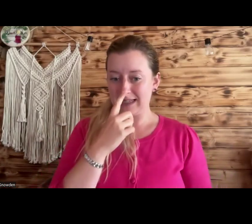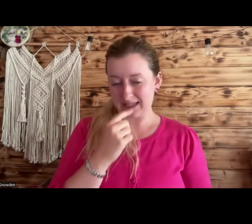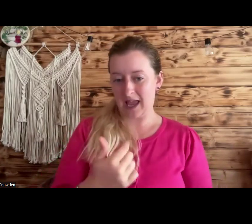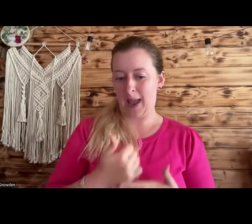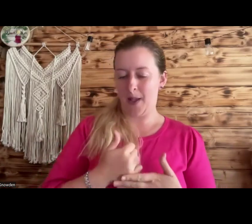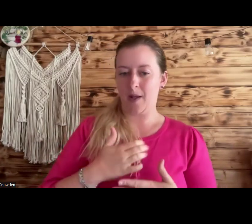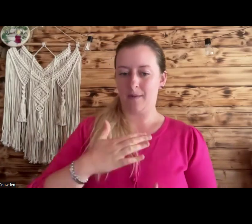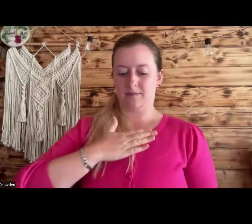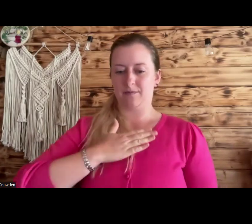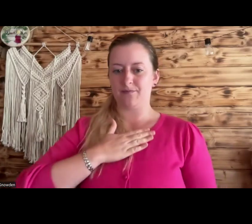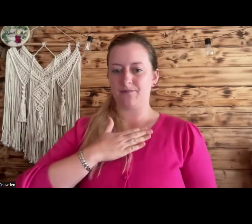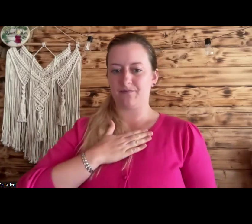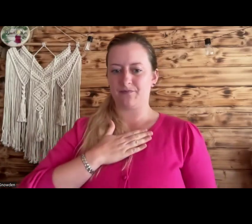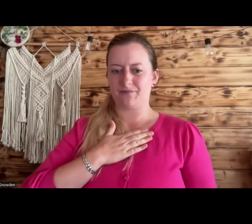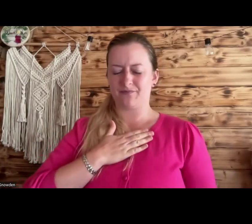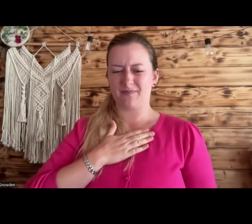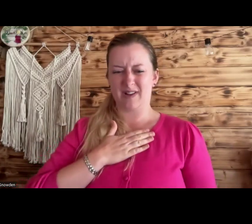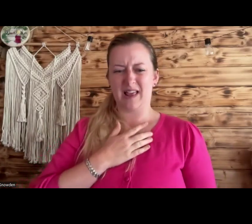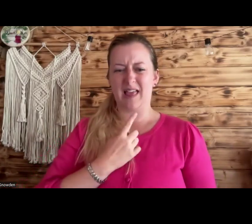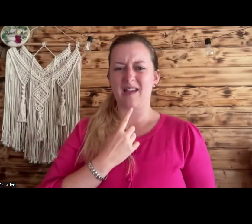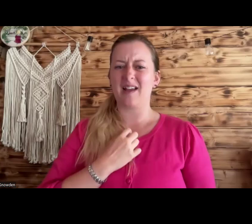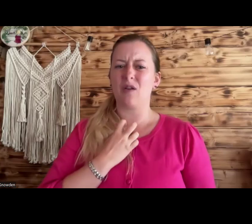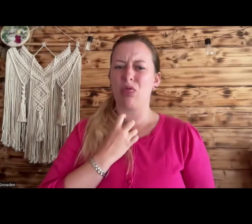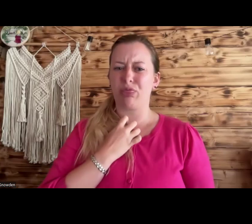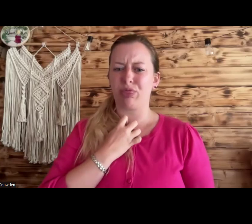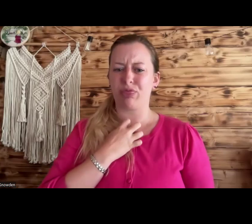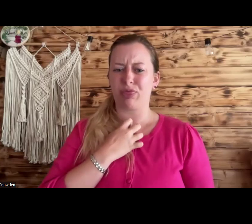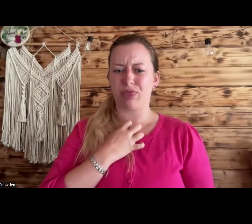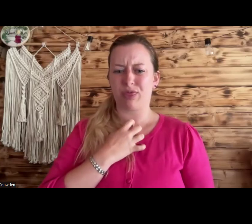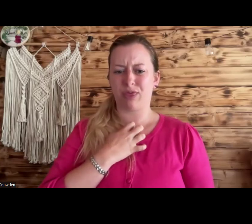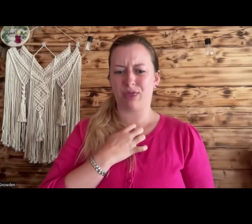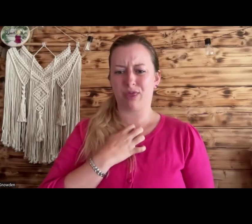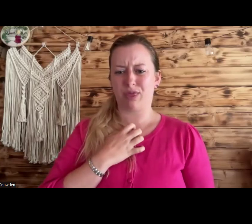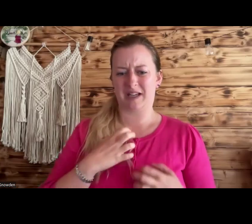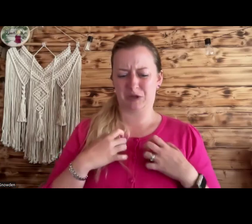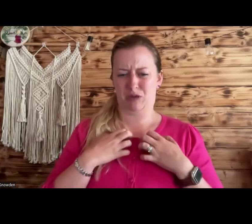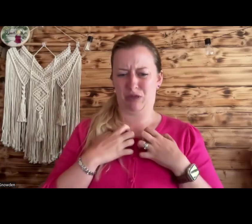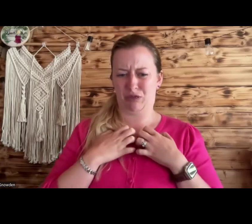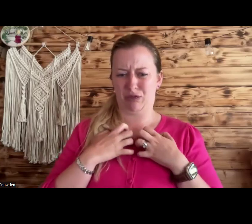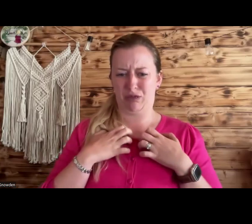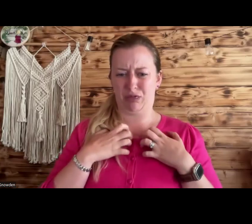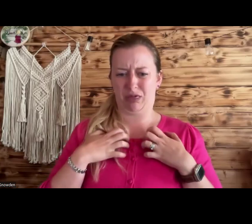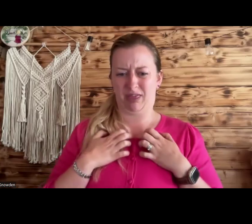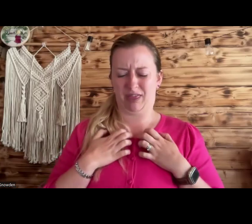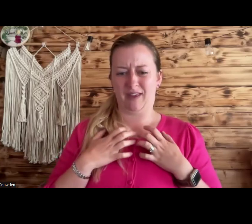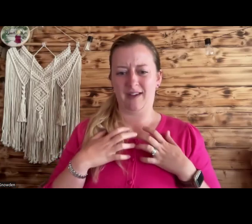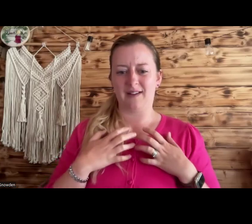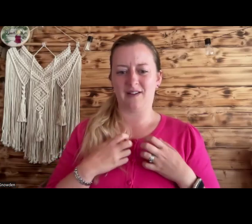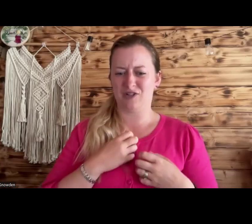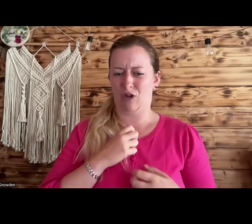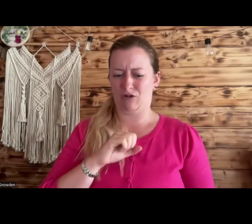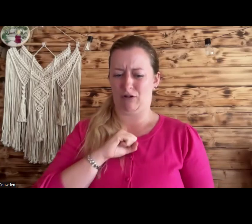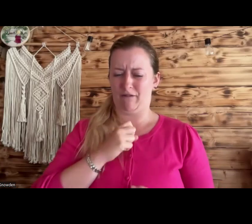really handy through, well, there seems to be lots of bronchial catarrh around at the moment, doesn't there? But particularly